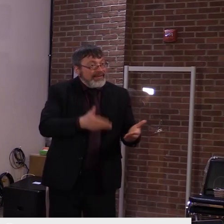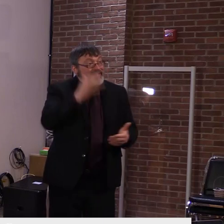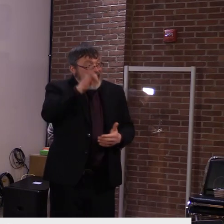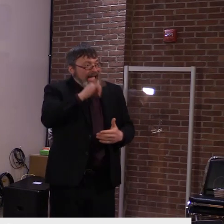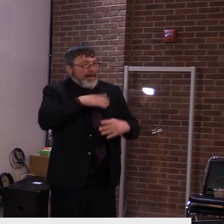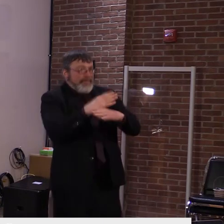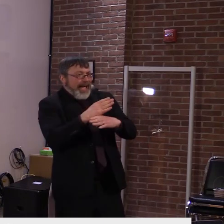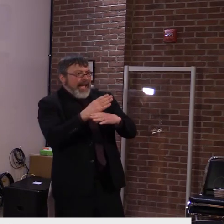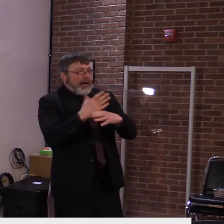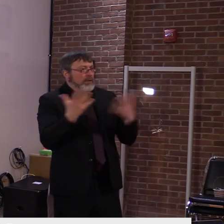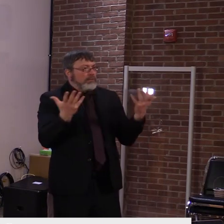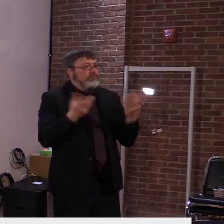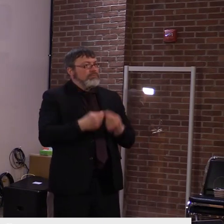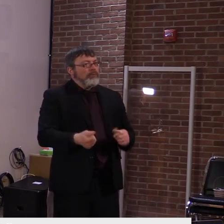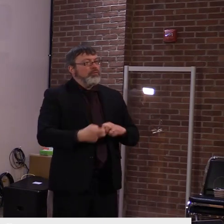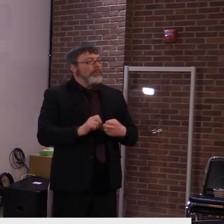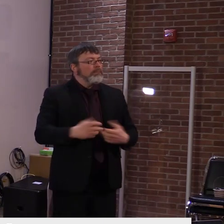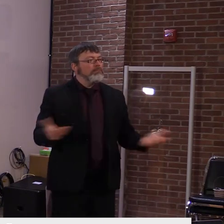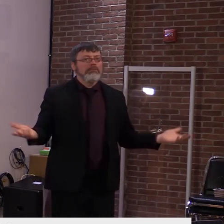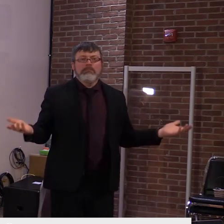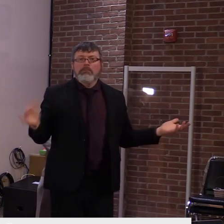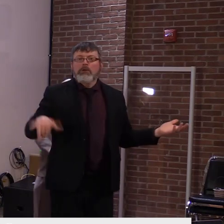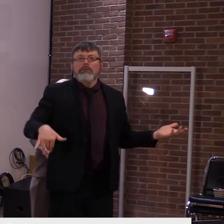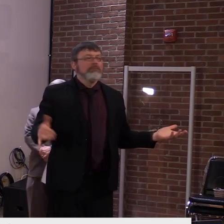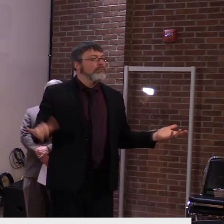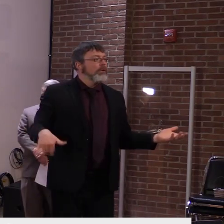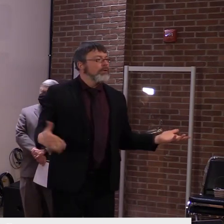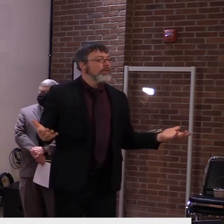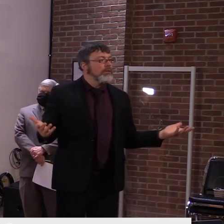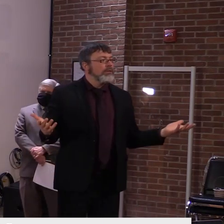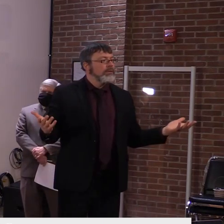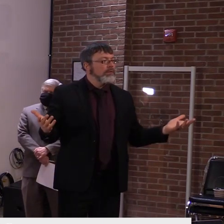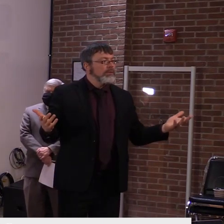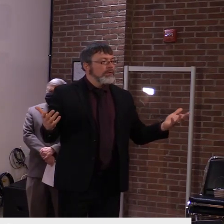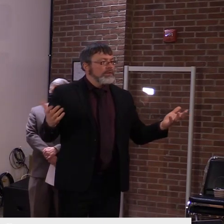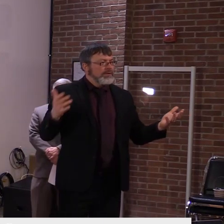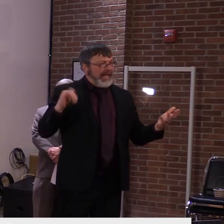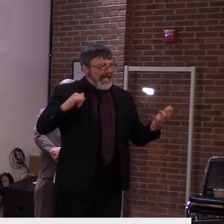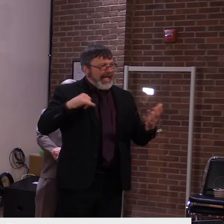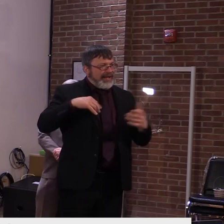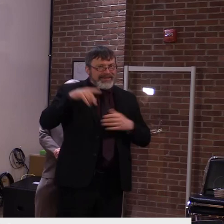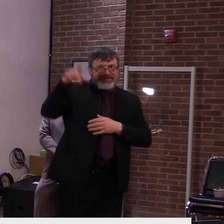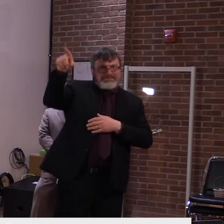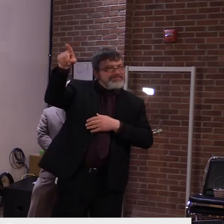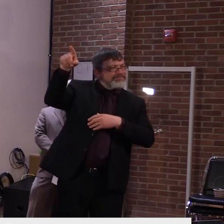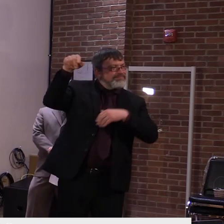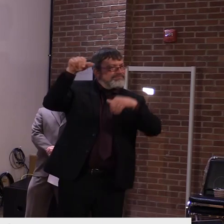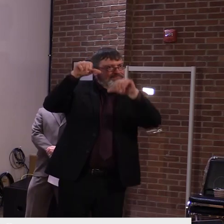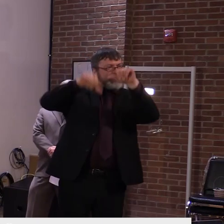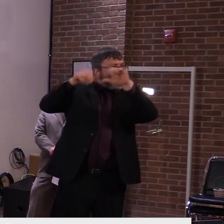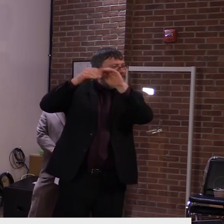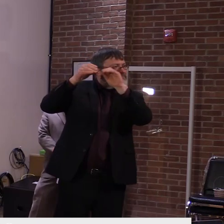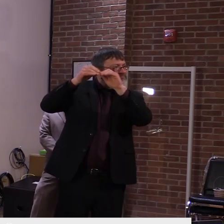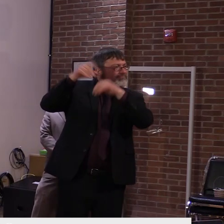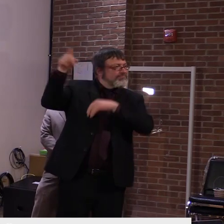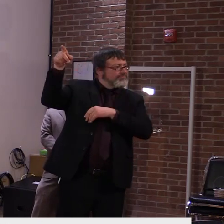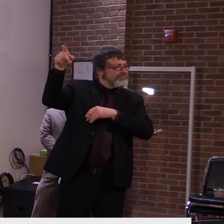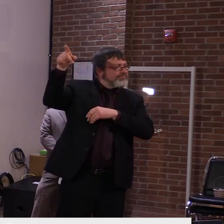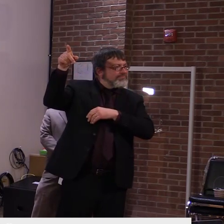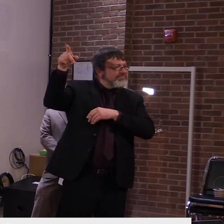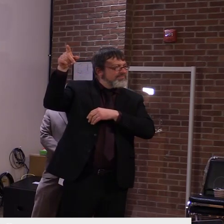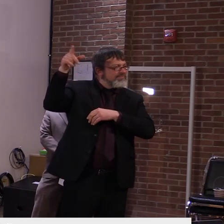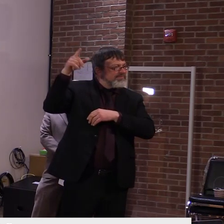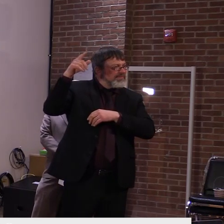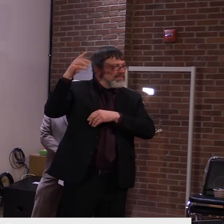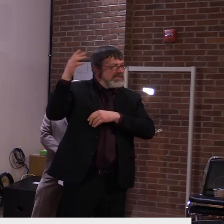And we work on data and science, and the data doesn't prove the fact that they are more susceptible than anyone else.